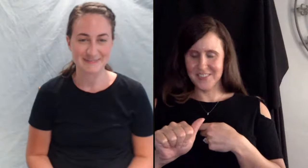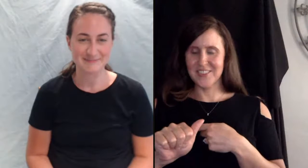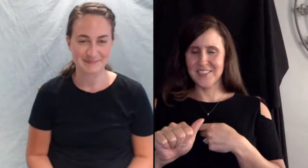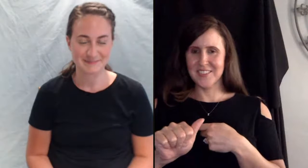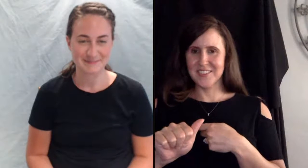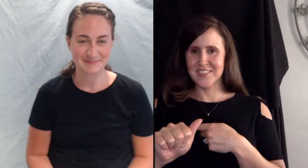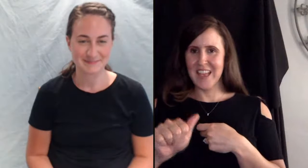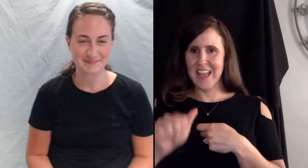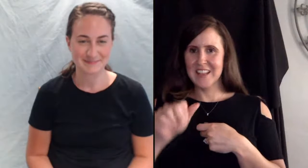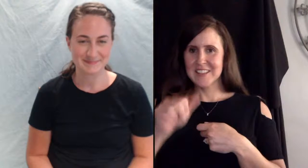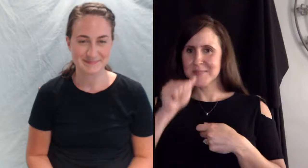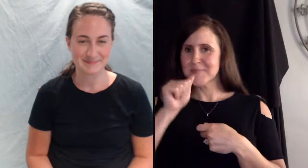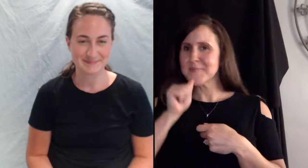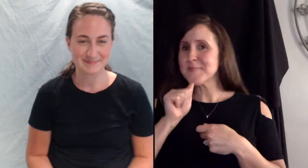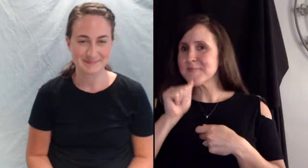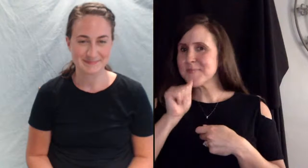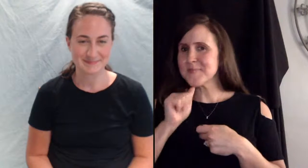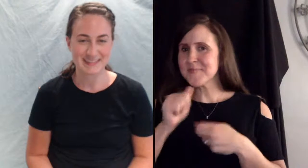Anara.